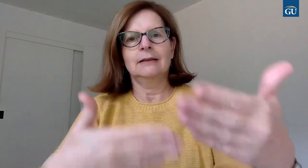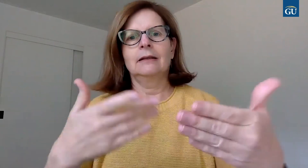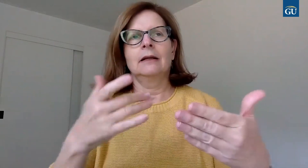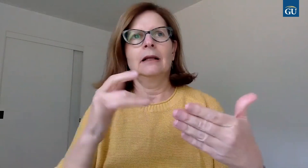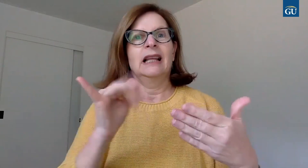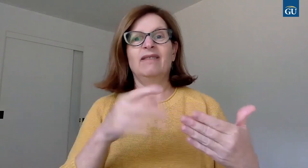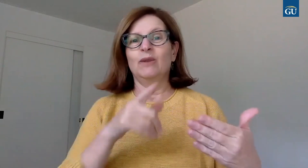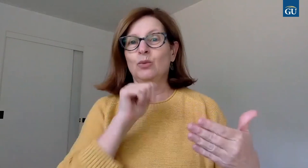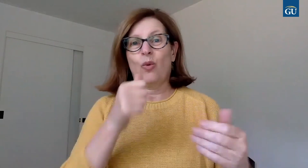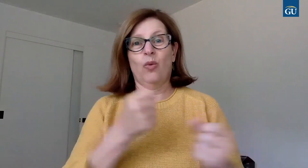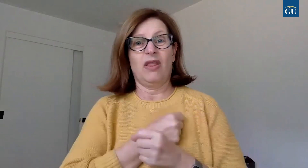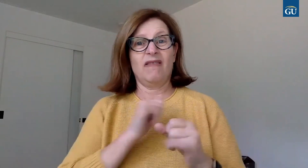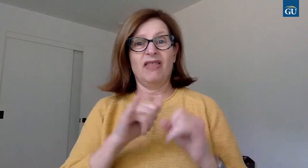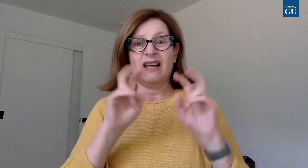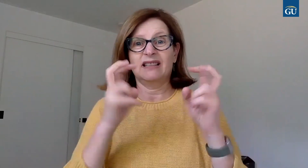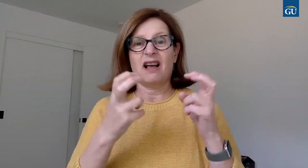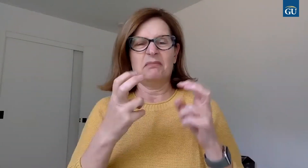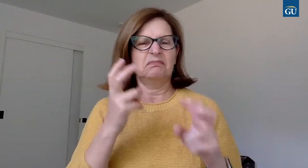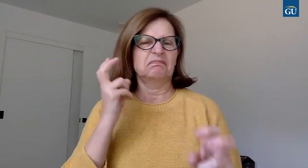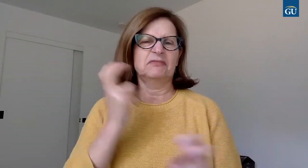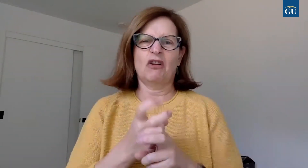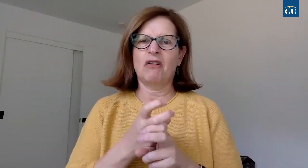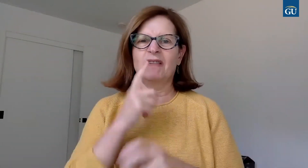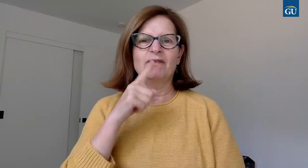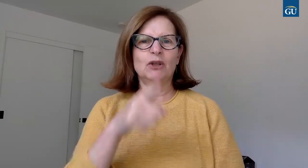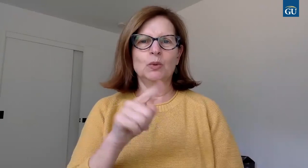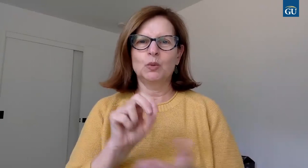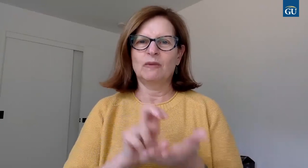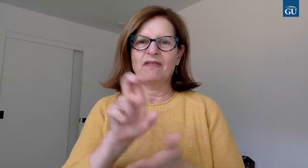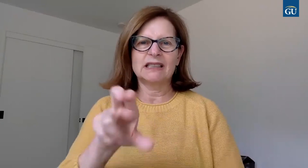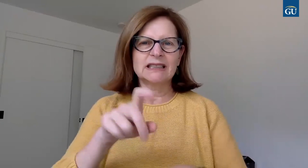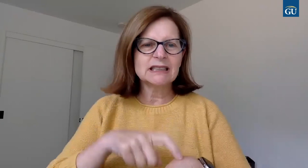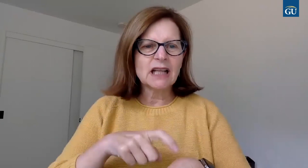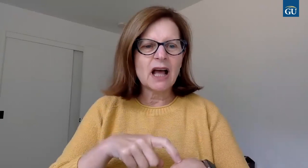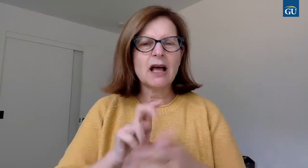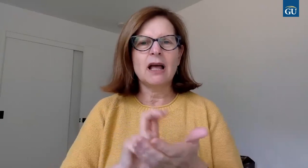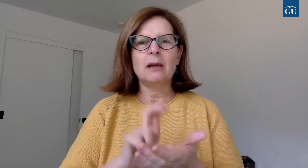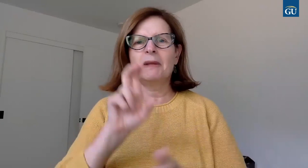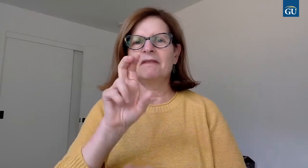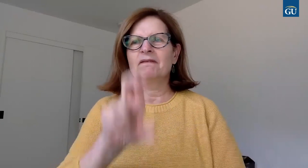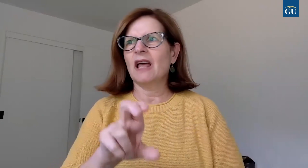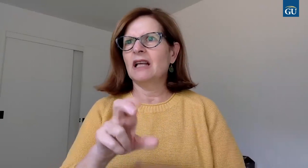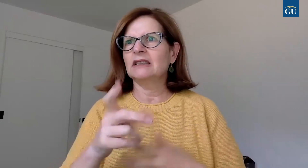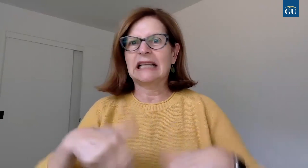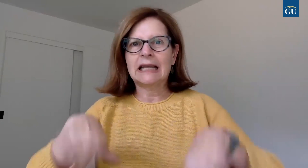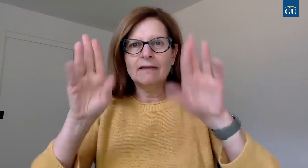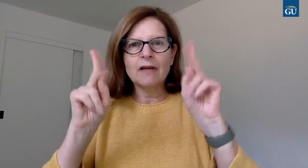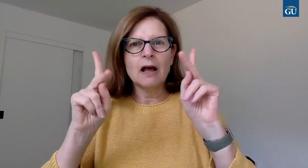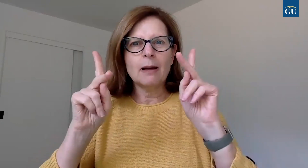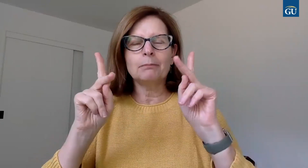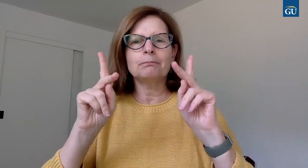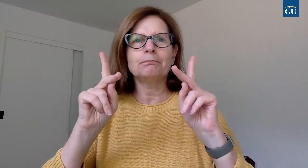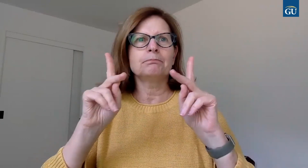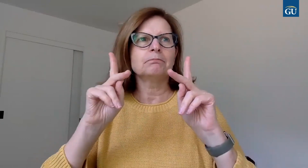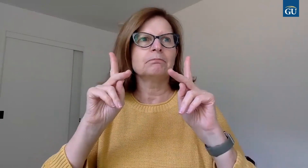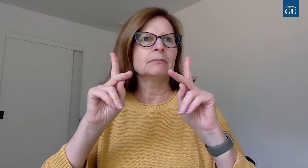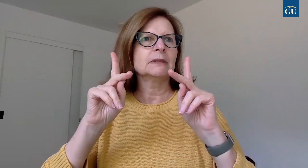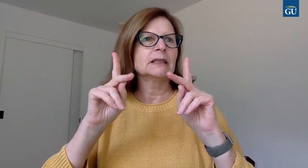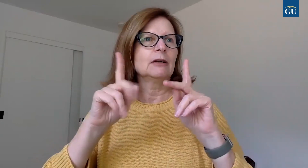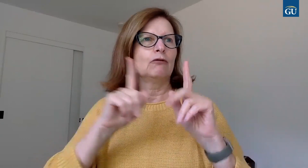If you don't love the topic at hand, it'll be hard for you to invest your time and sacrifice. In this field, there are